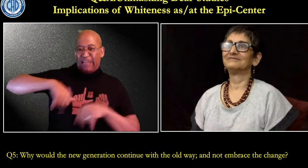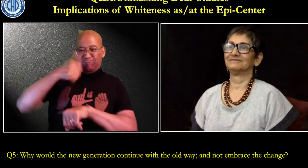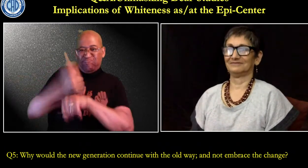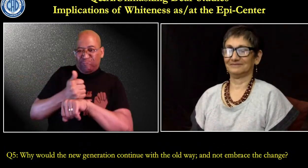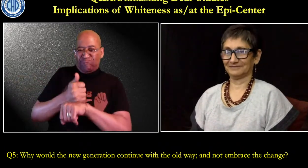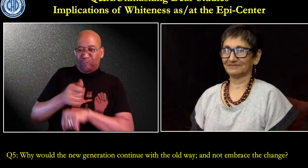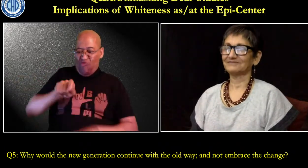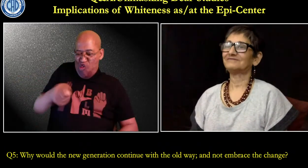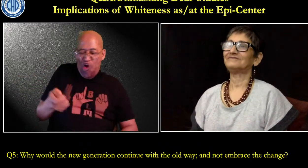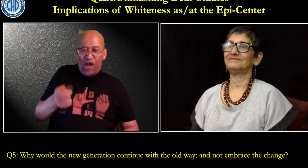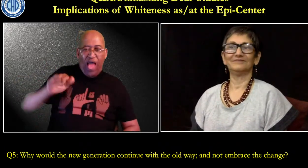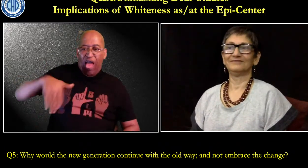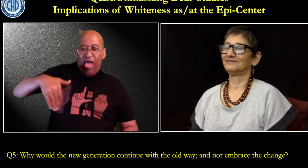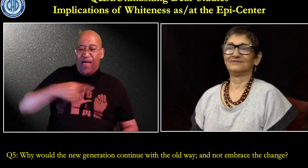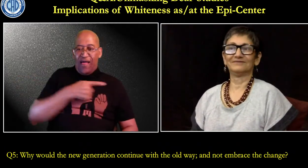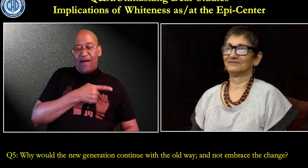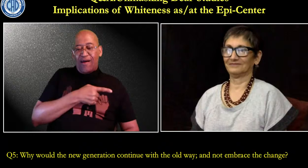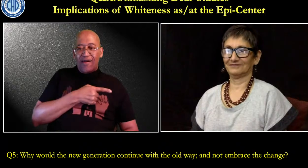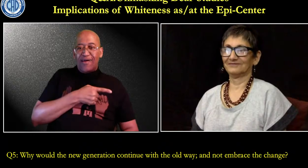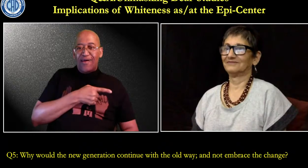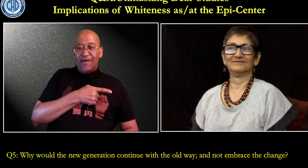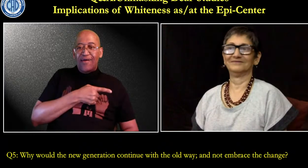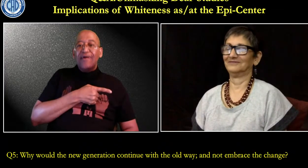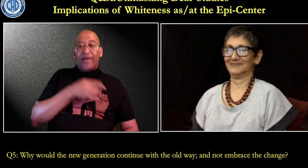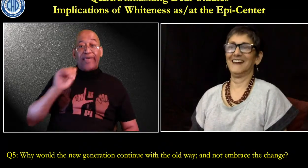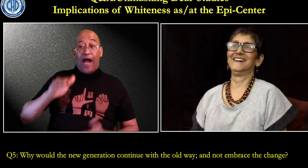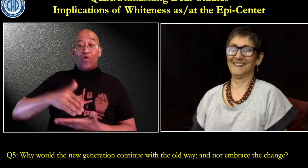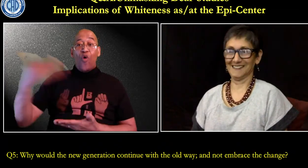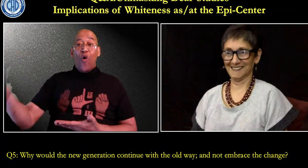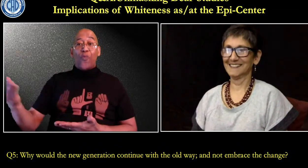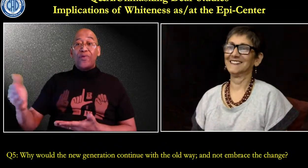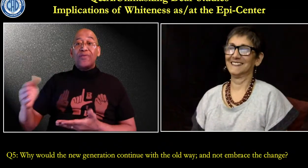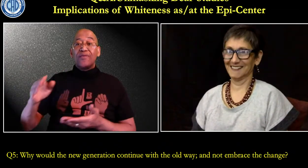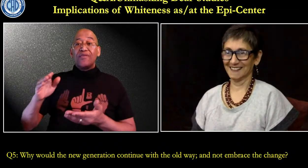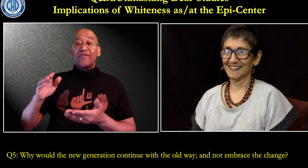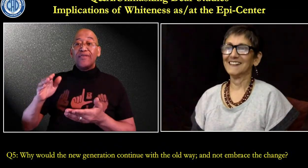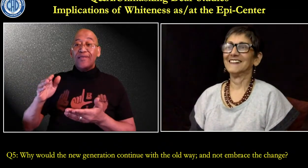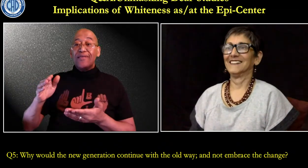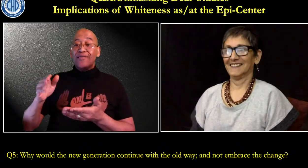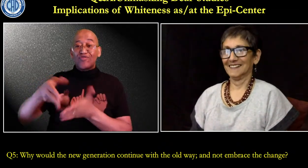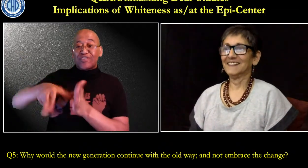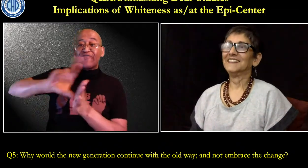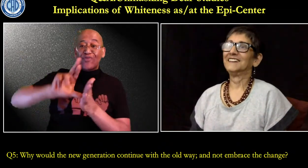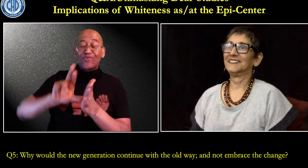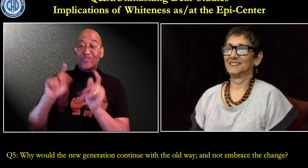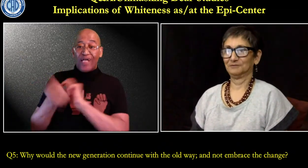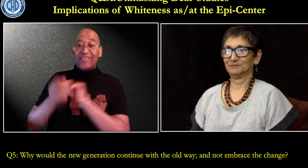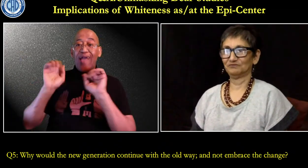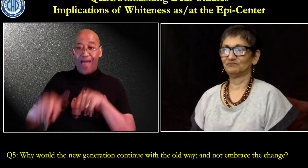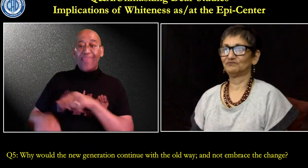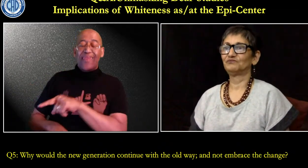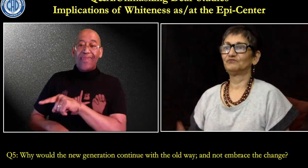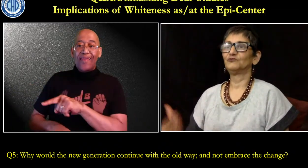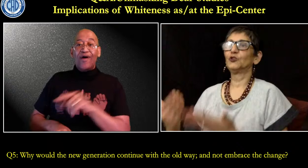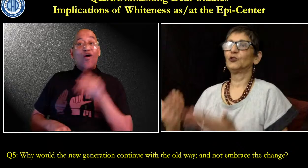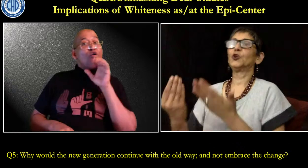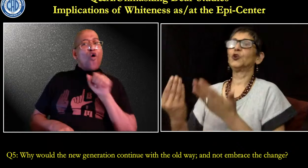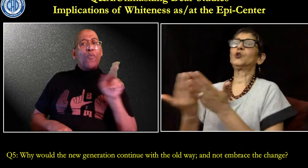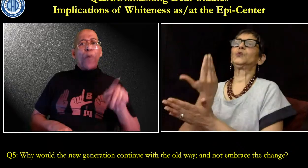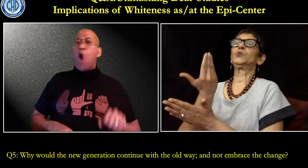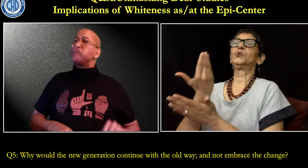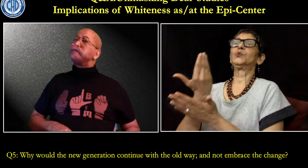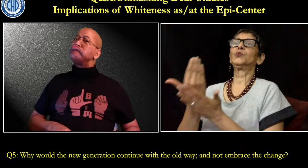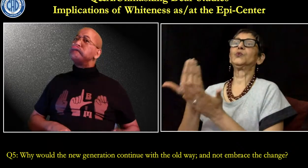So their bag is light. They're not carrying that heavy load. It has not even started yet. They're willing to have it open